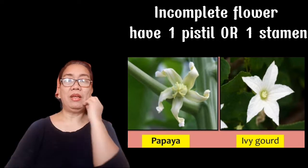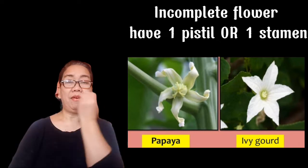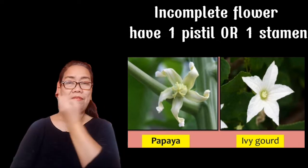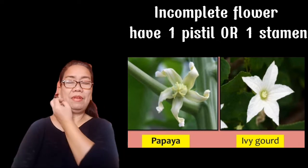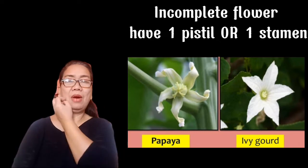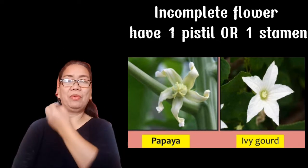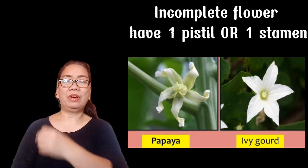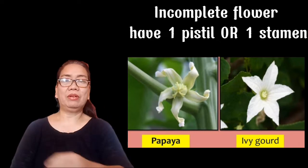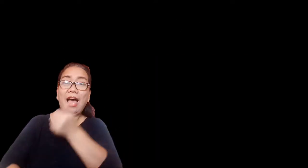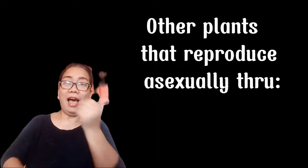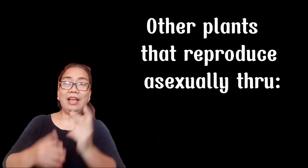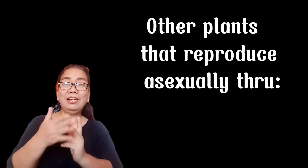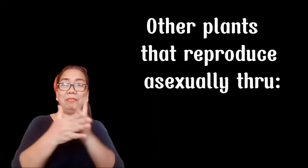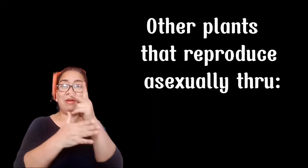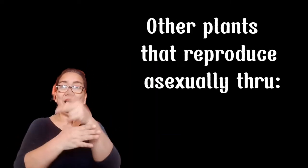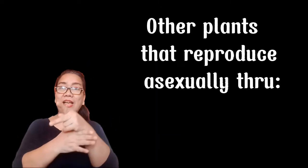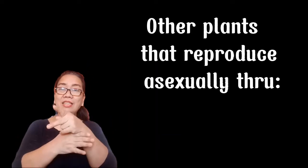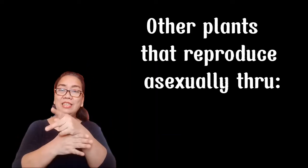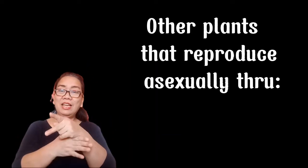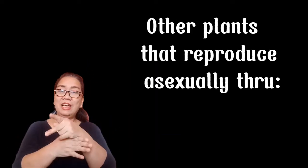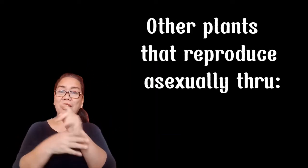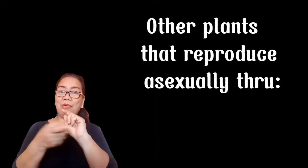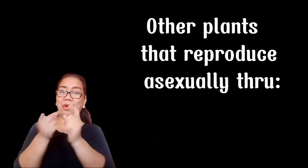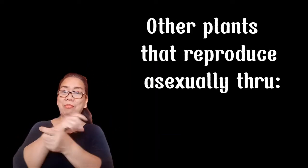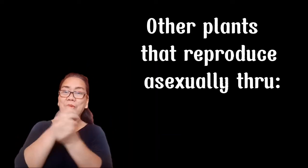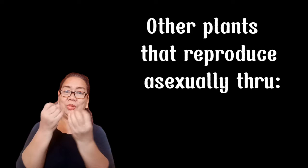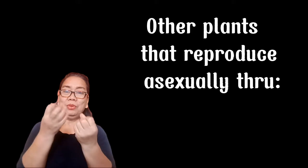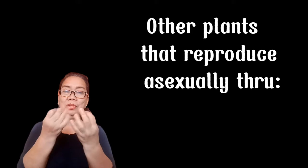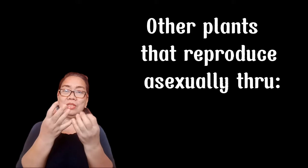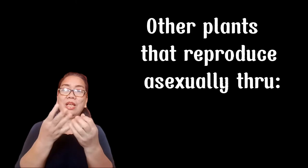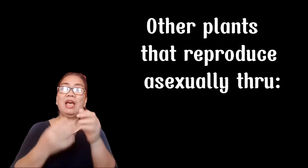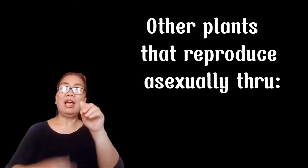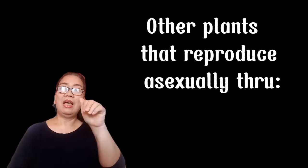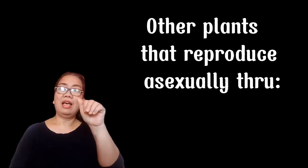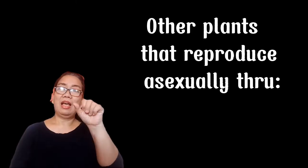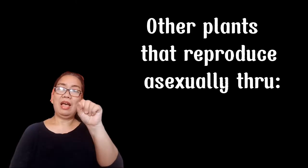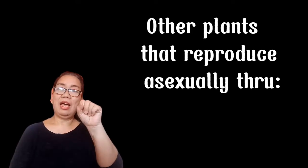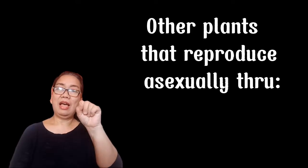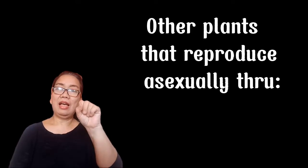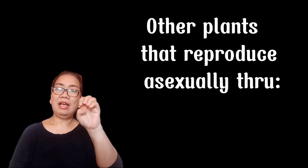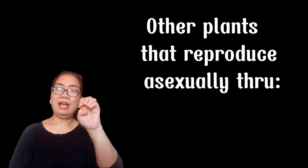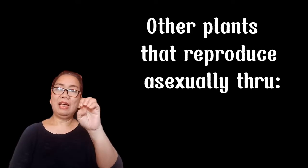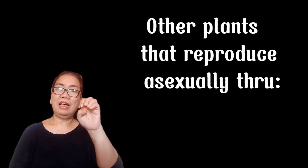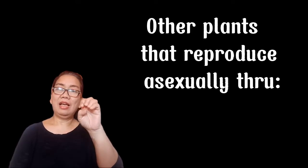incomplete flower. Other plants reproduce